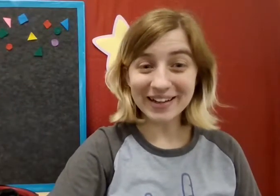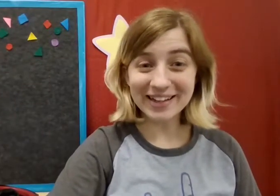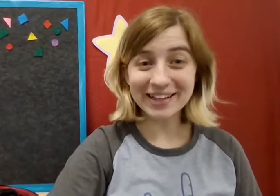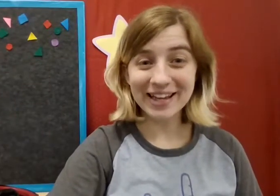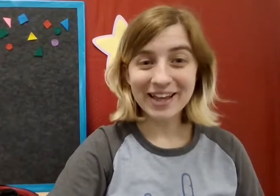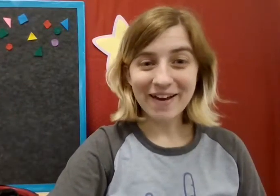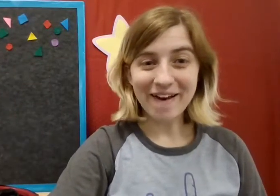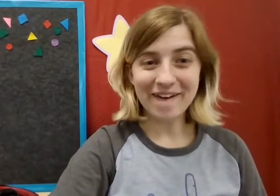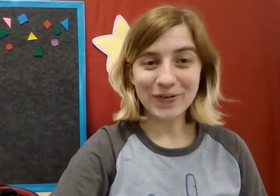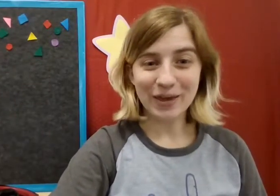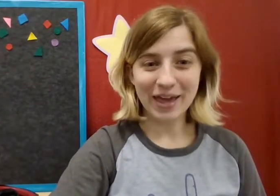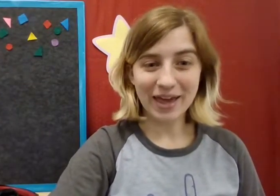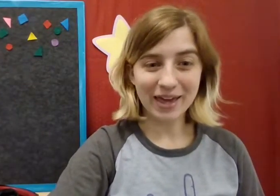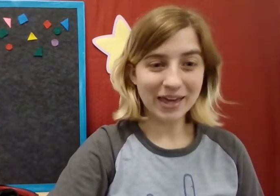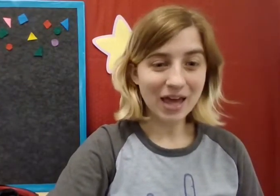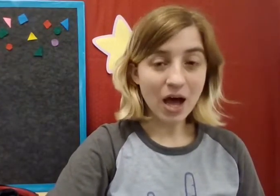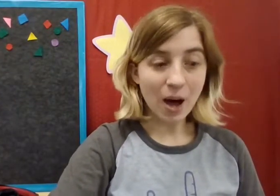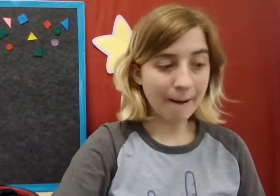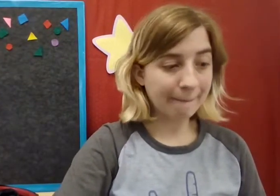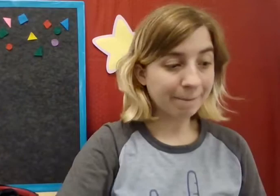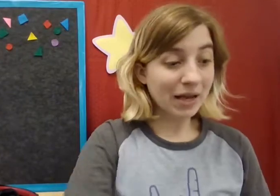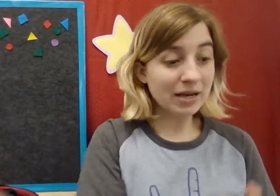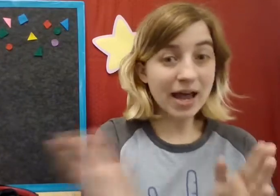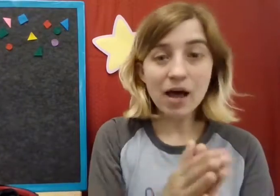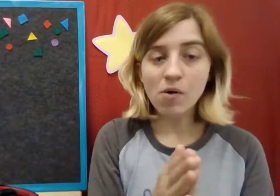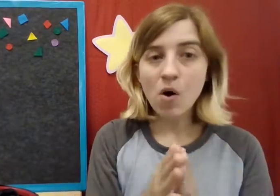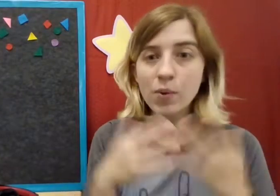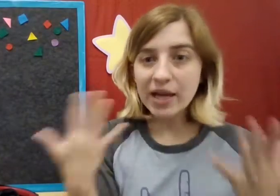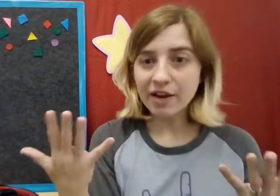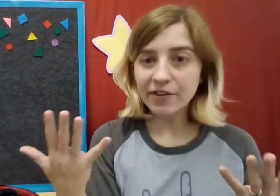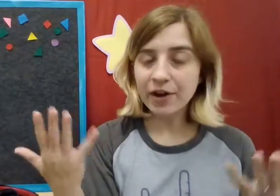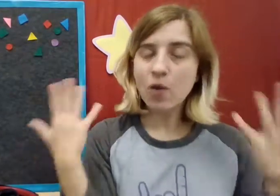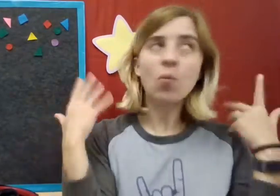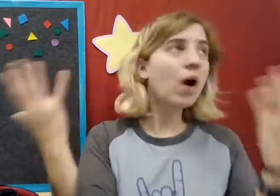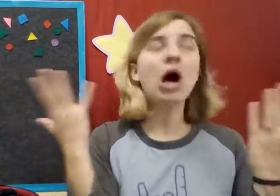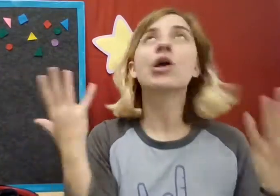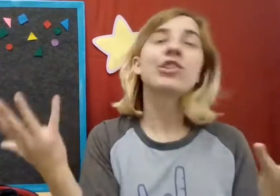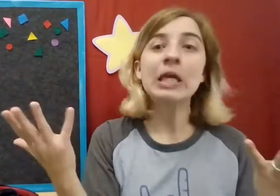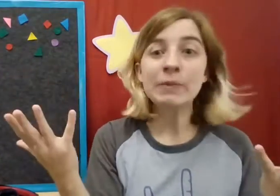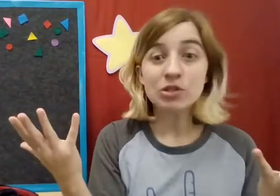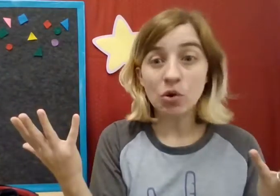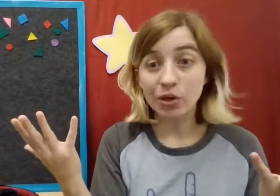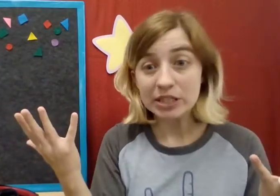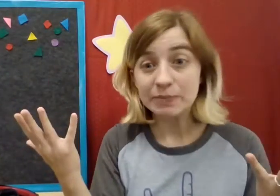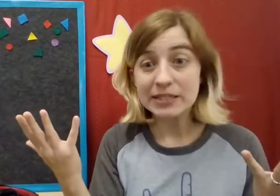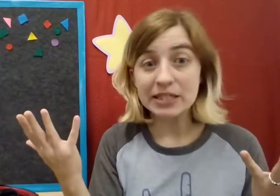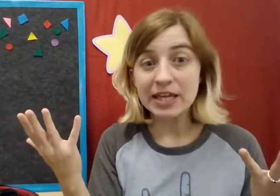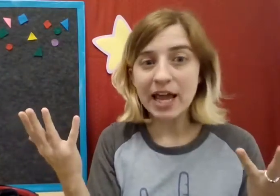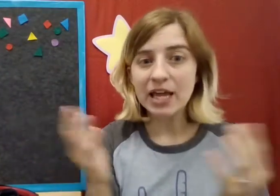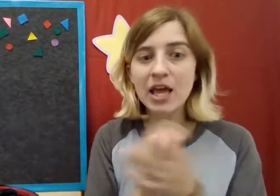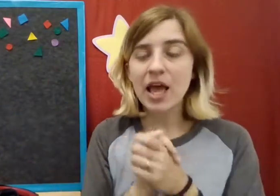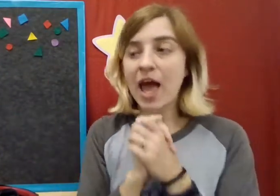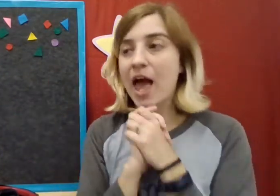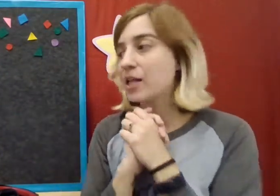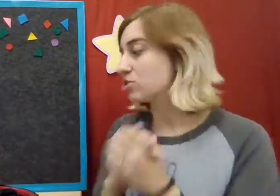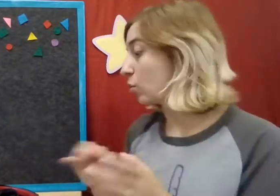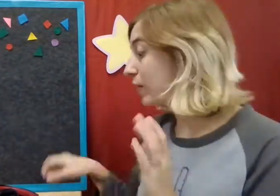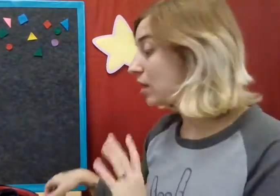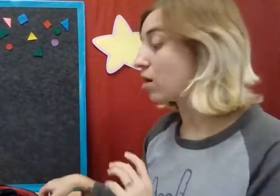everyone. Okay, now we gotta figure out what our theme is going to be today. And so we are going